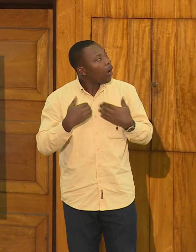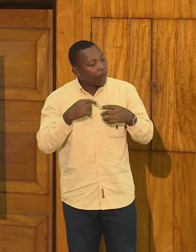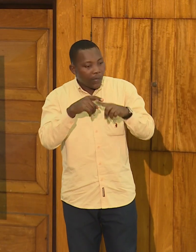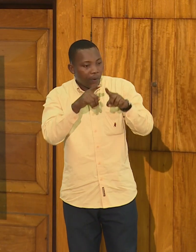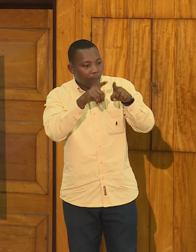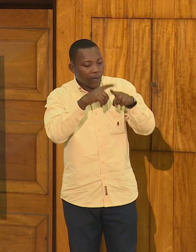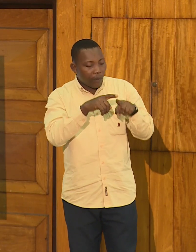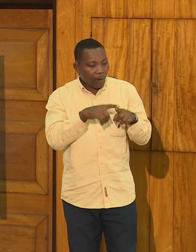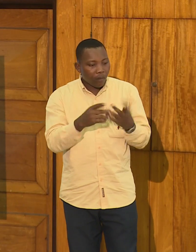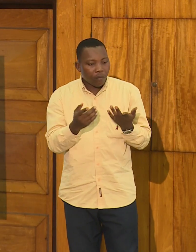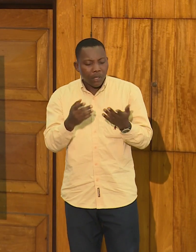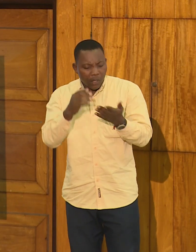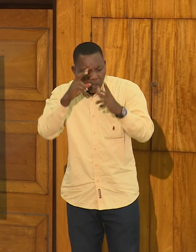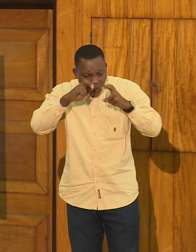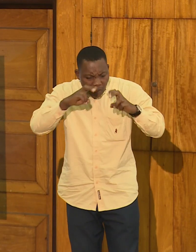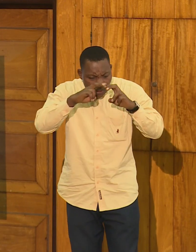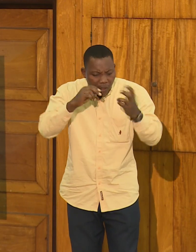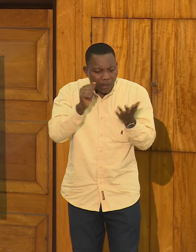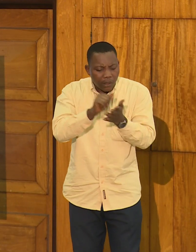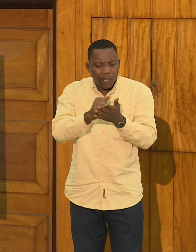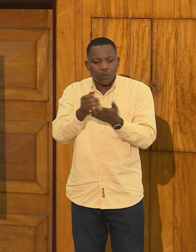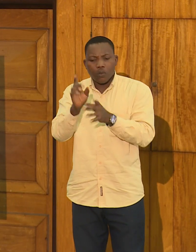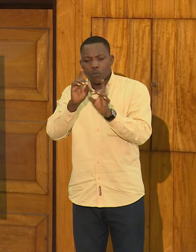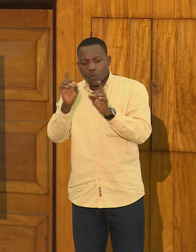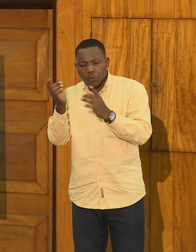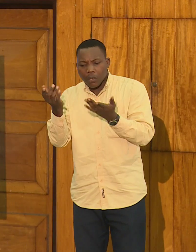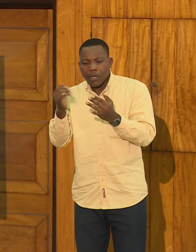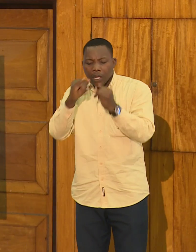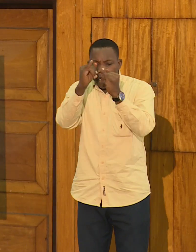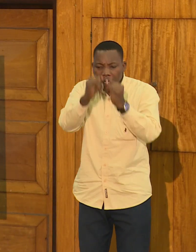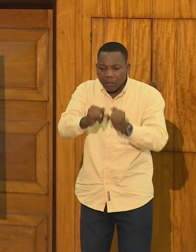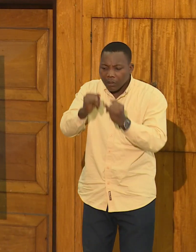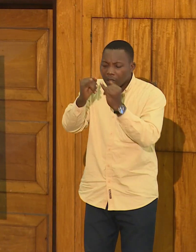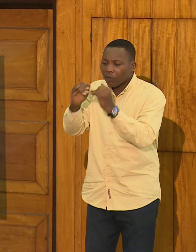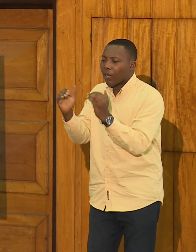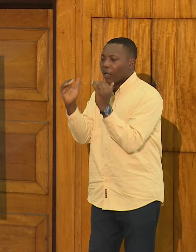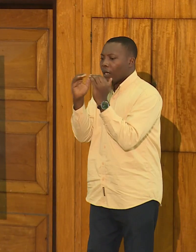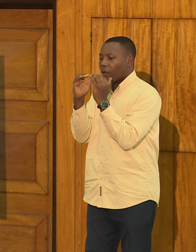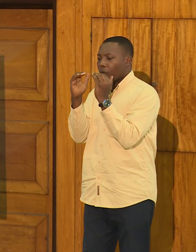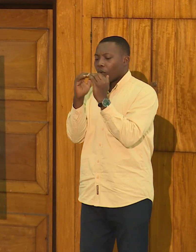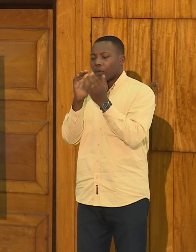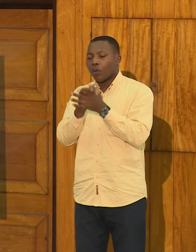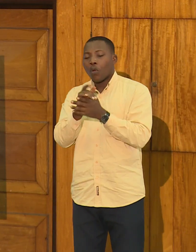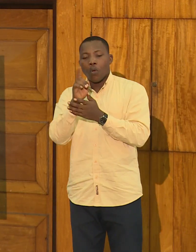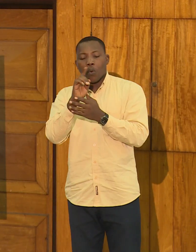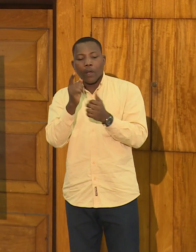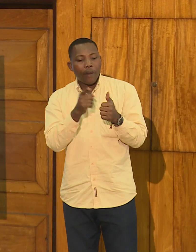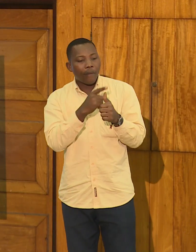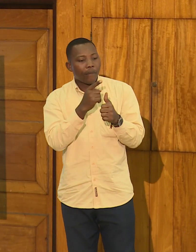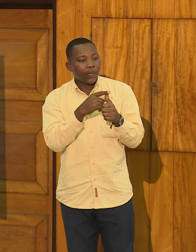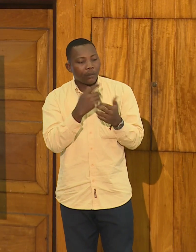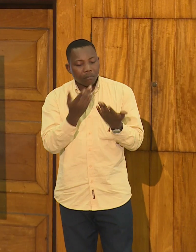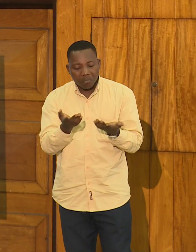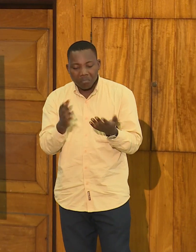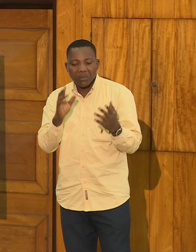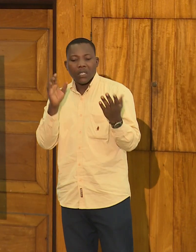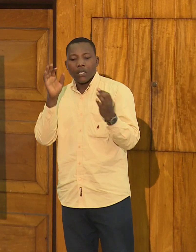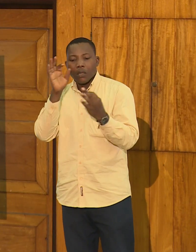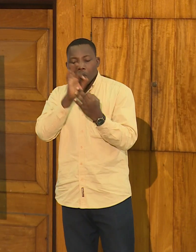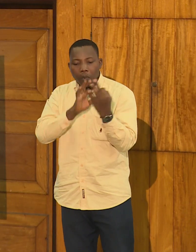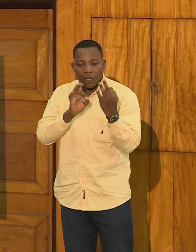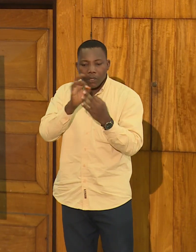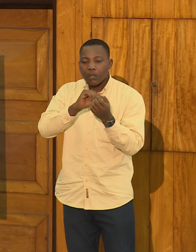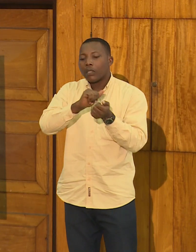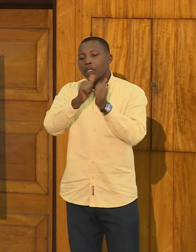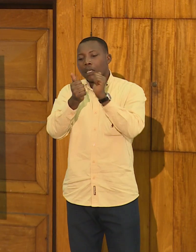that were conducted at individual level, where at first peer development facilitators were trained, and these